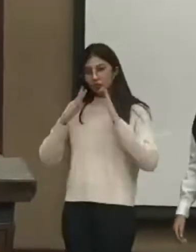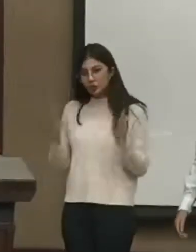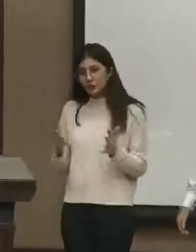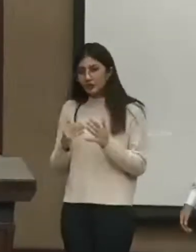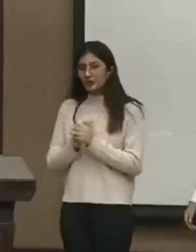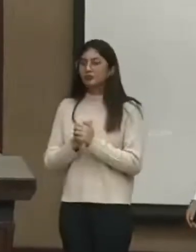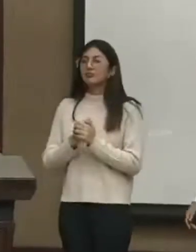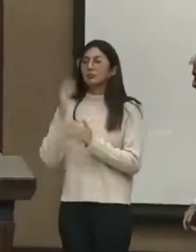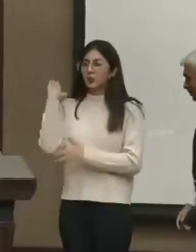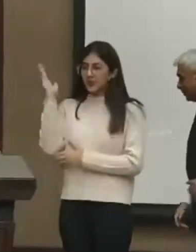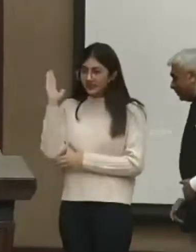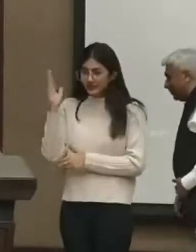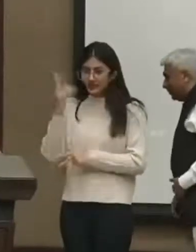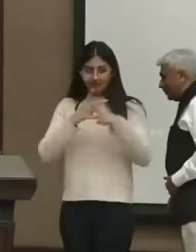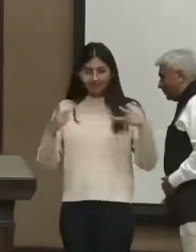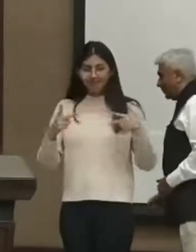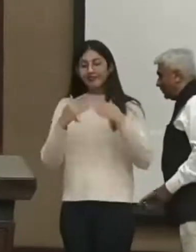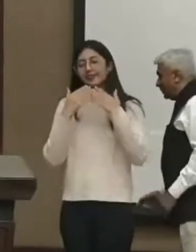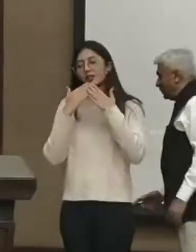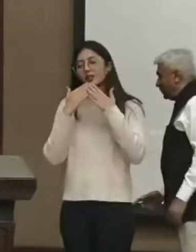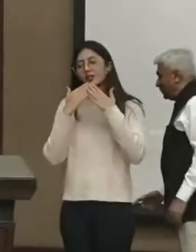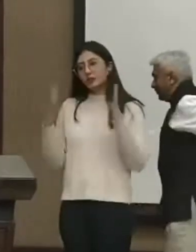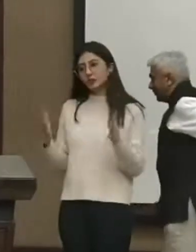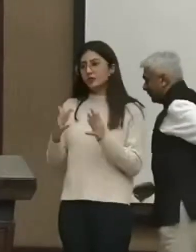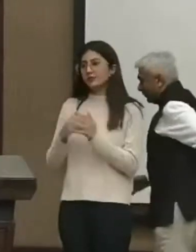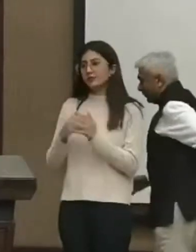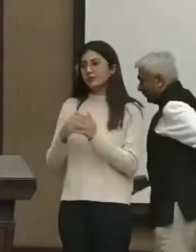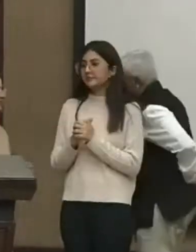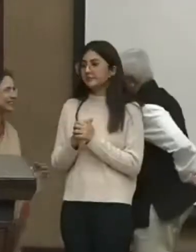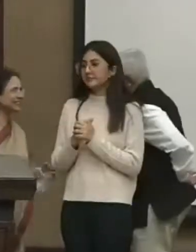for presenting your unique points of view. Thank you very much.